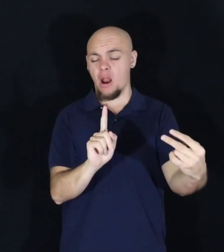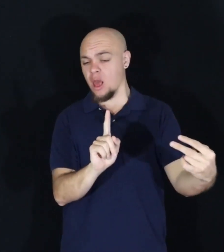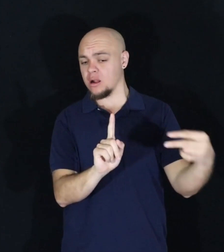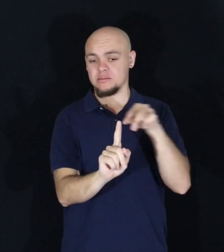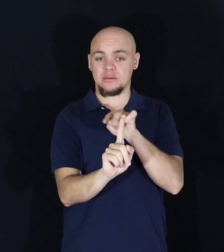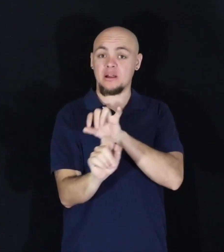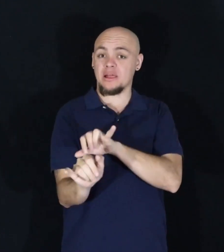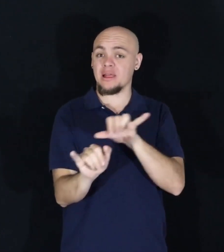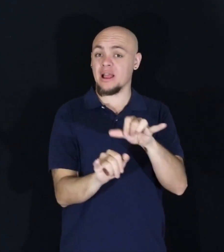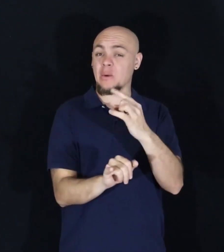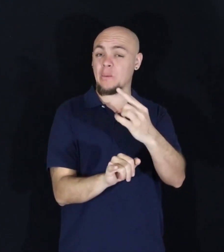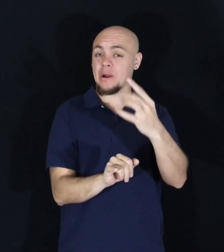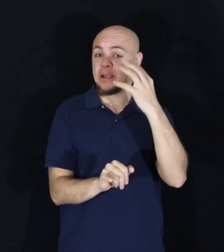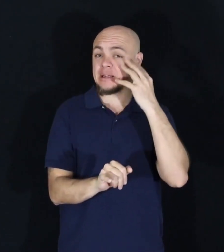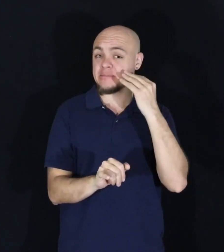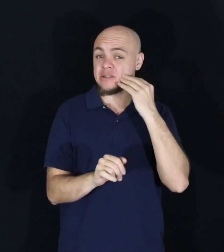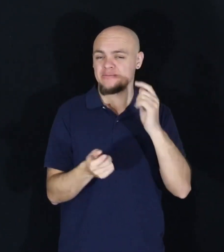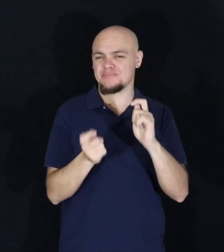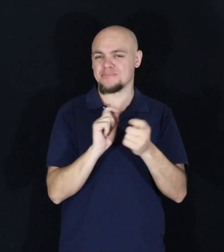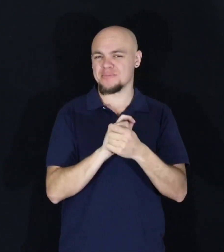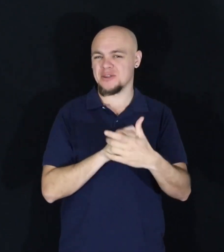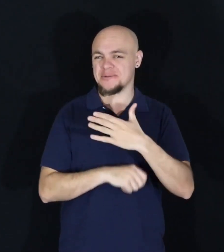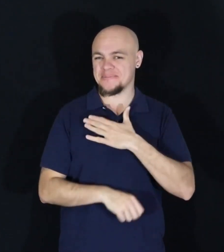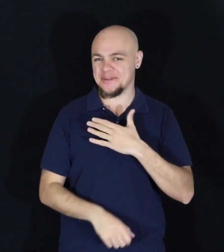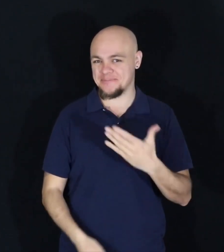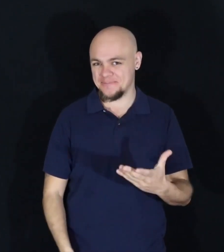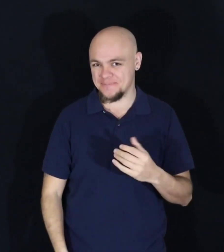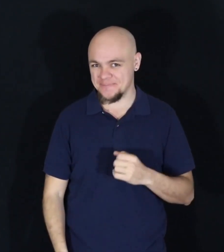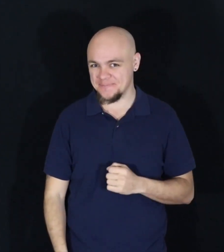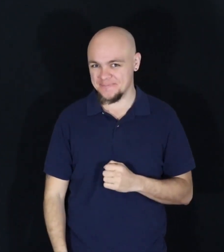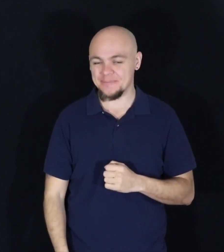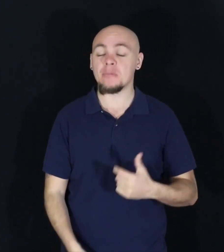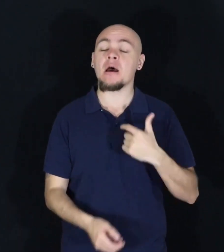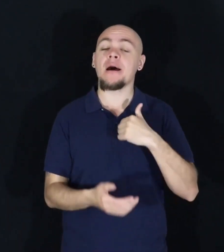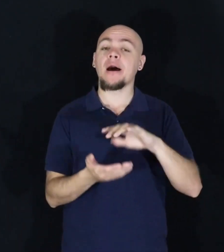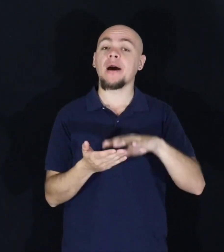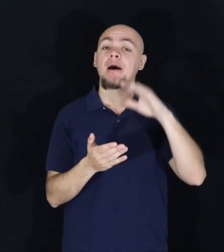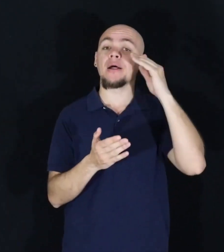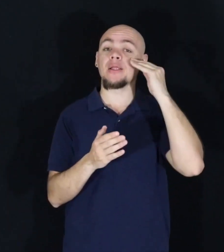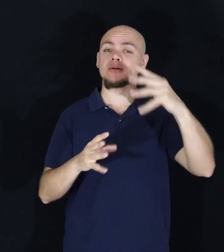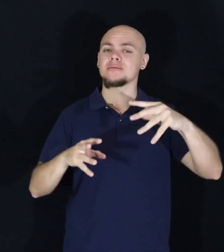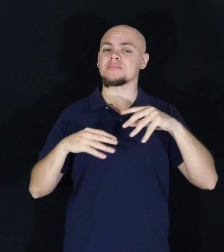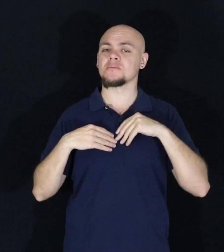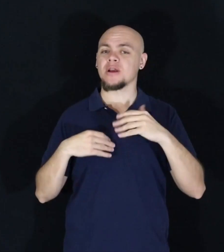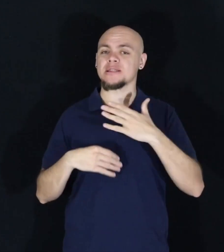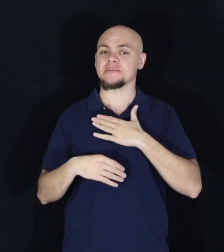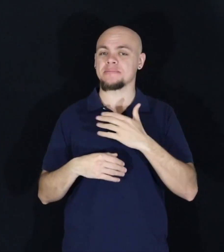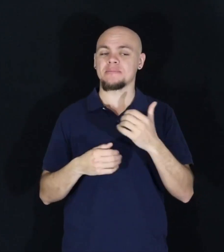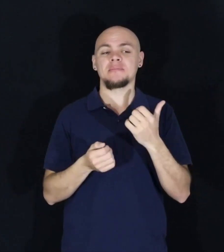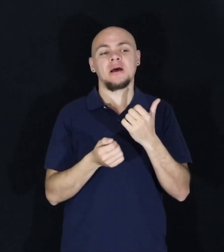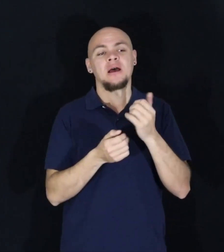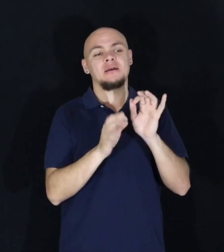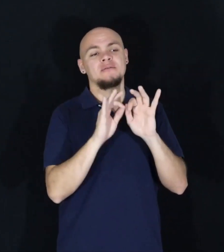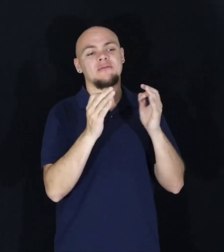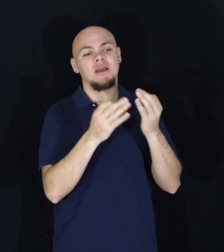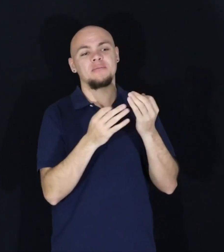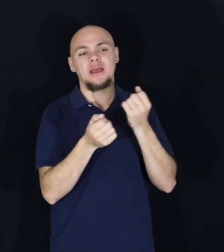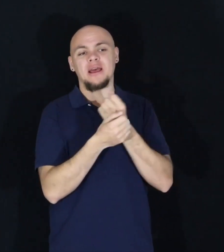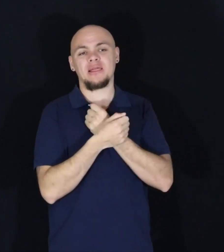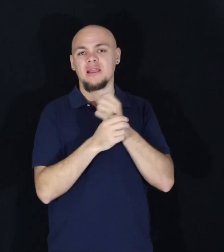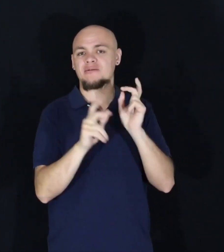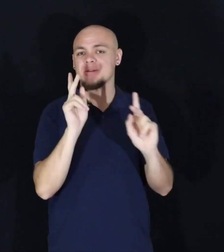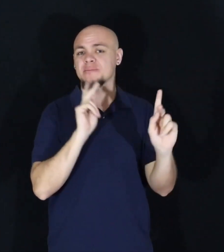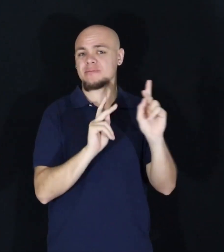this one experience has changed mine. I learned how to embrace my loved ones, and that is what we should all